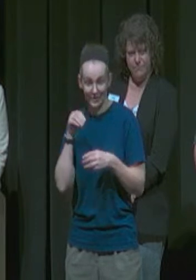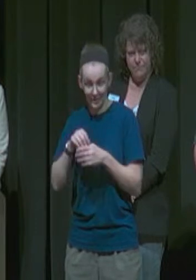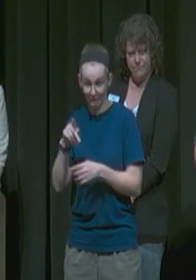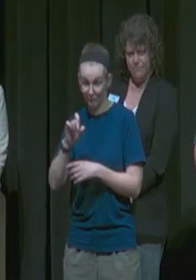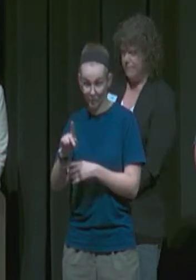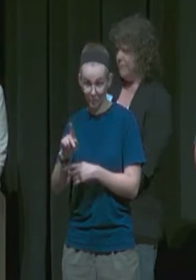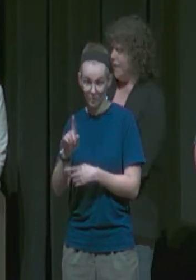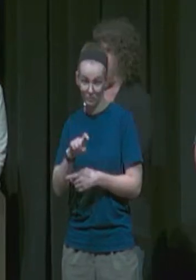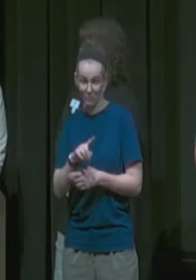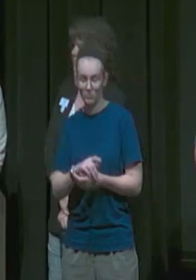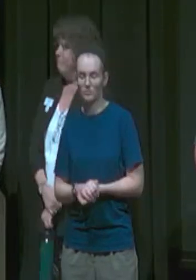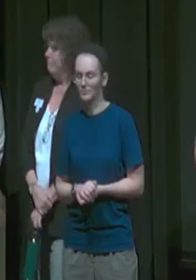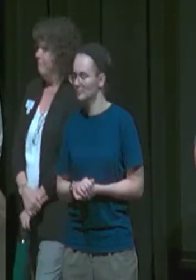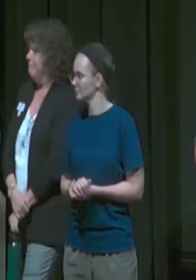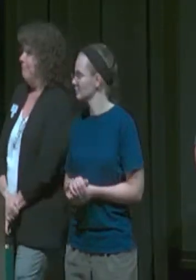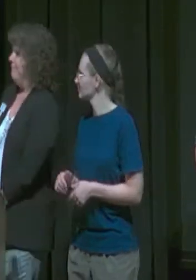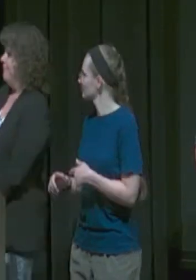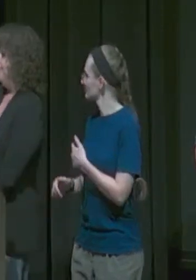park?